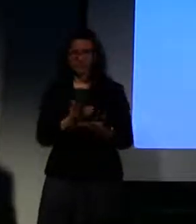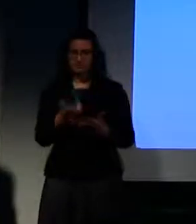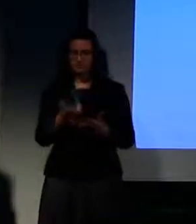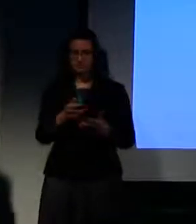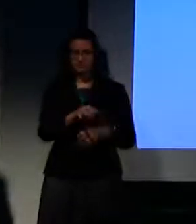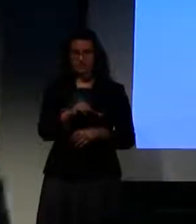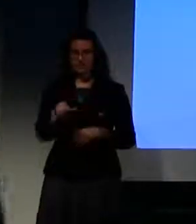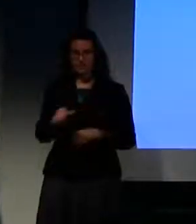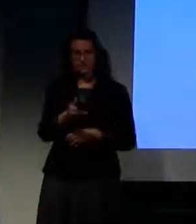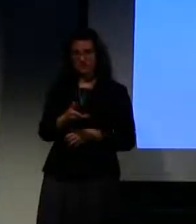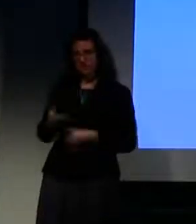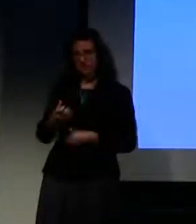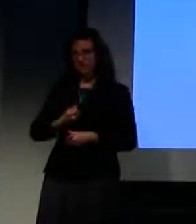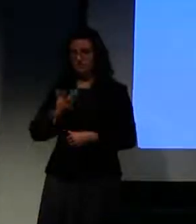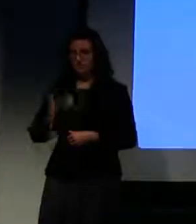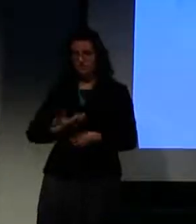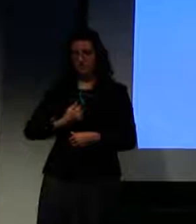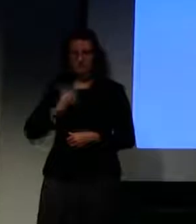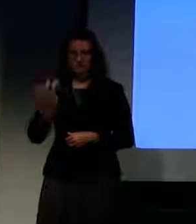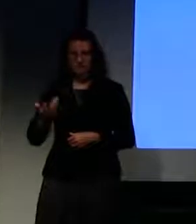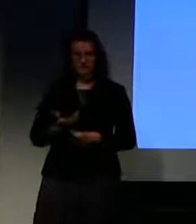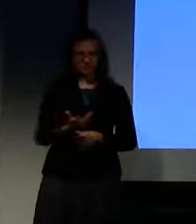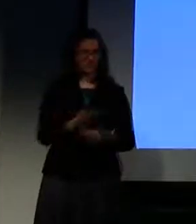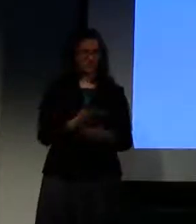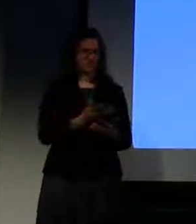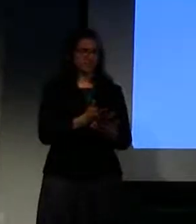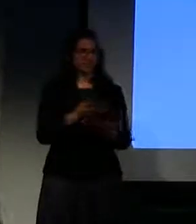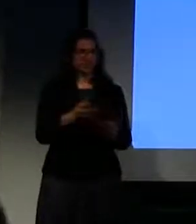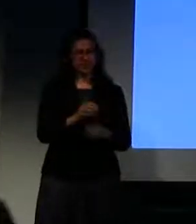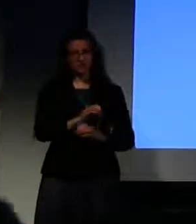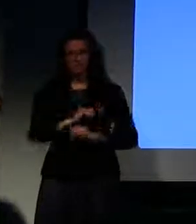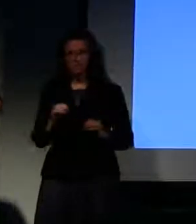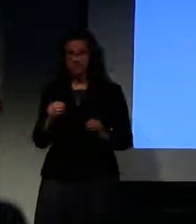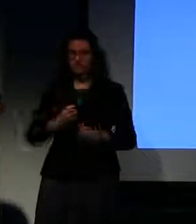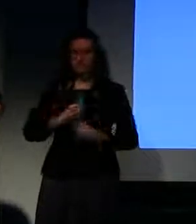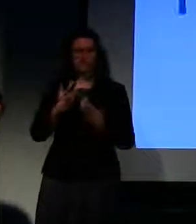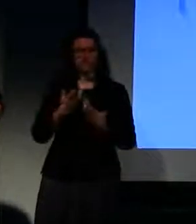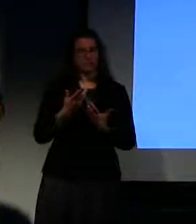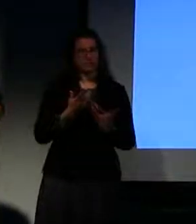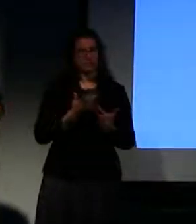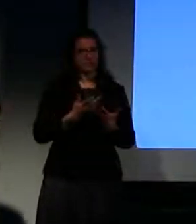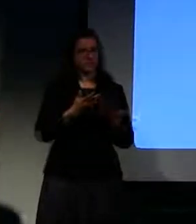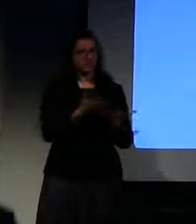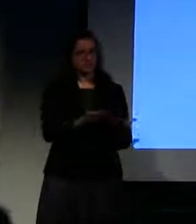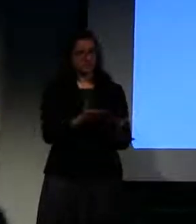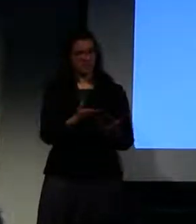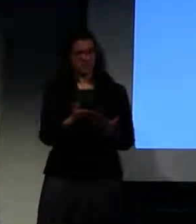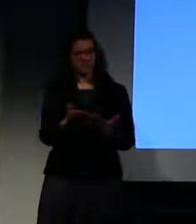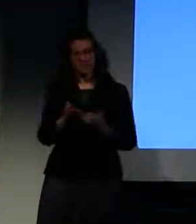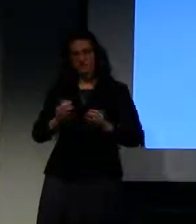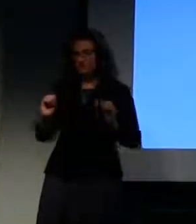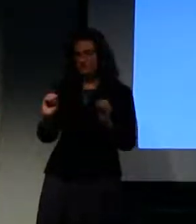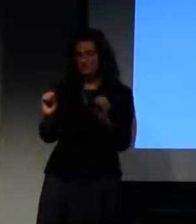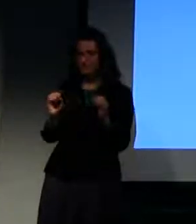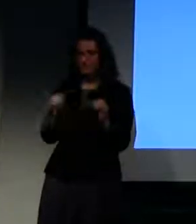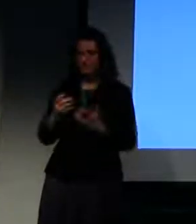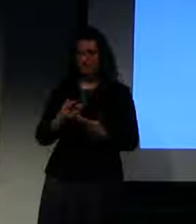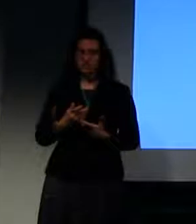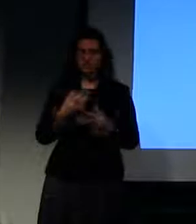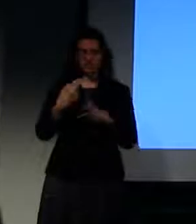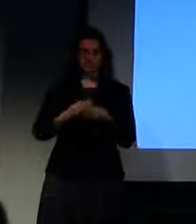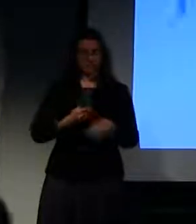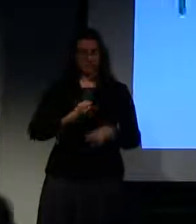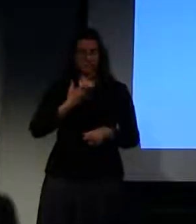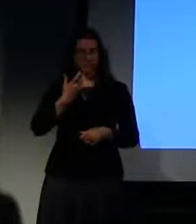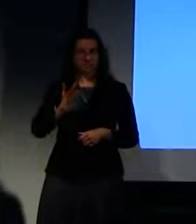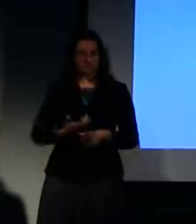such, there, thing, poetry, such, no, poetry, there, no, such, there, thing, no, as,